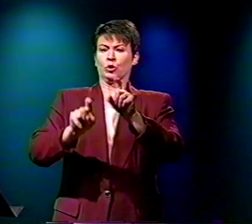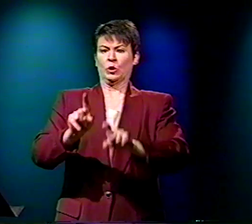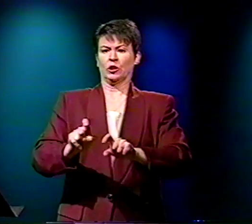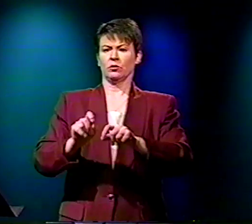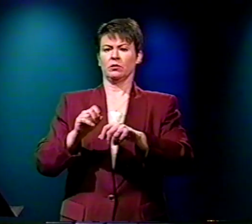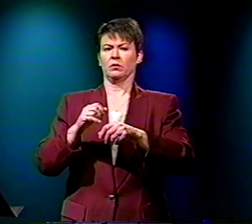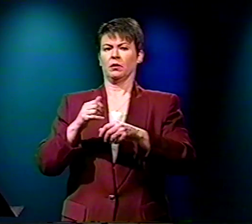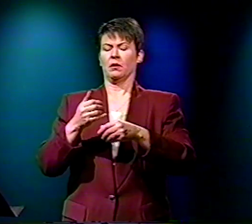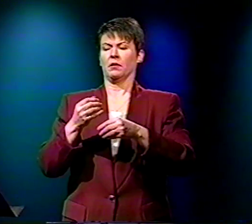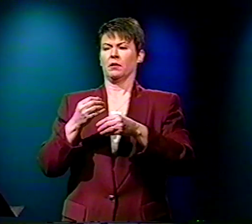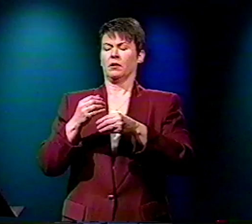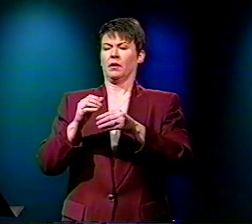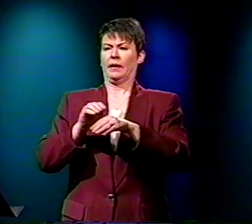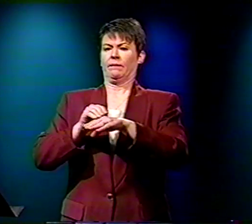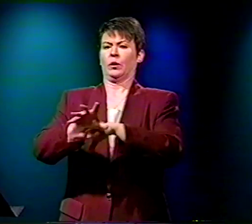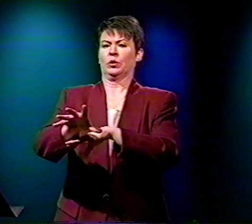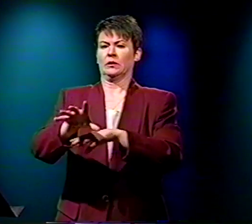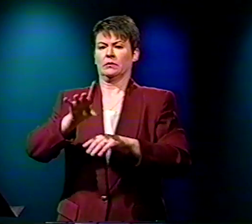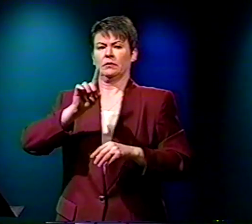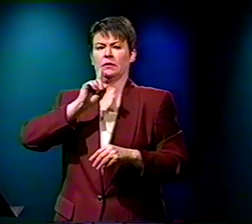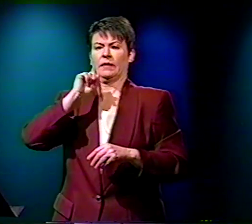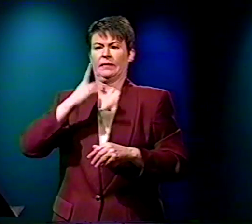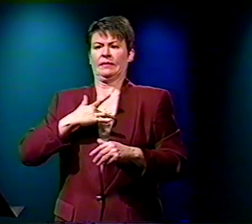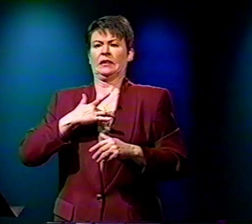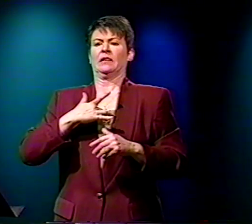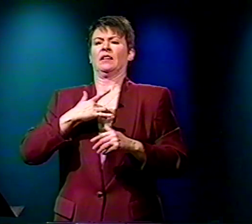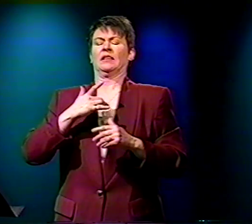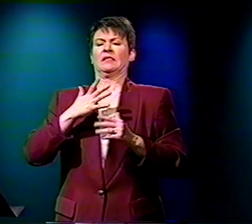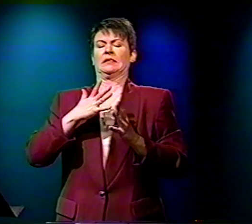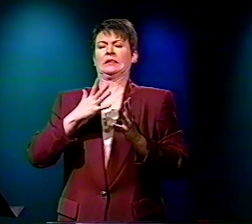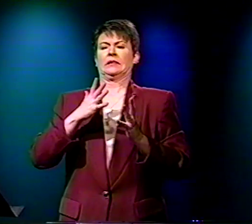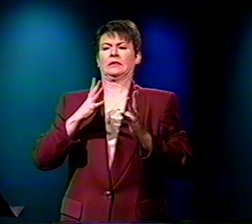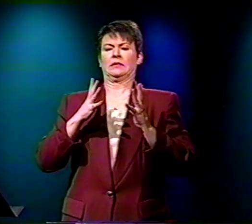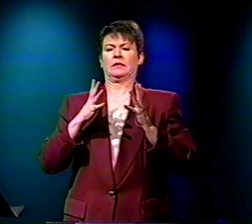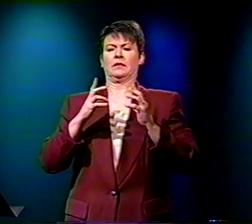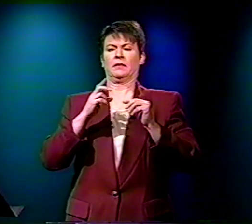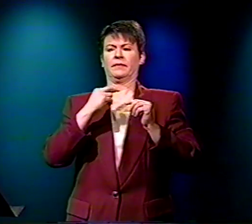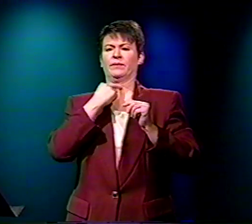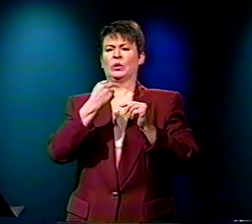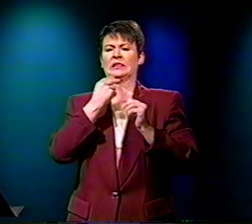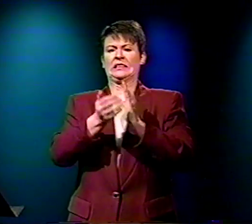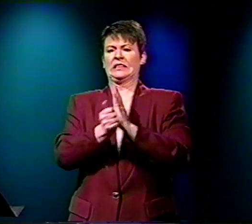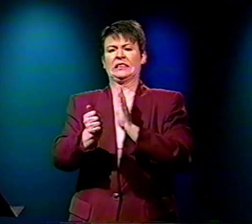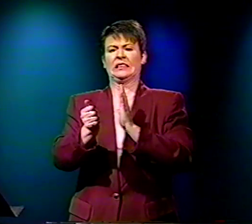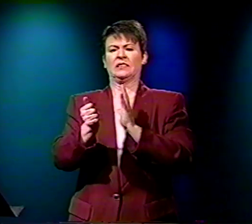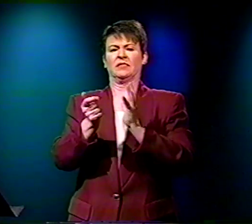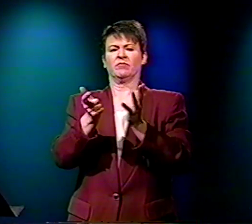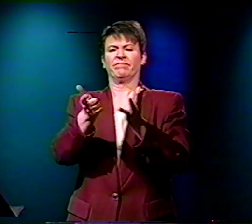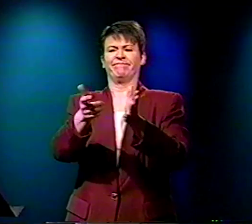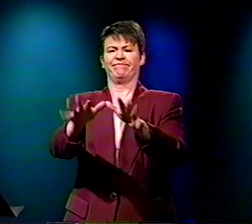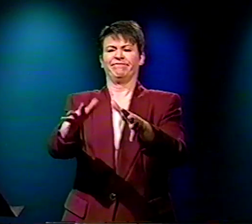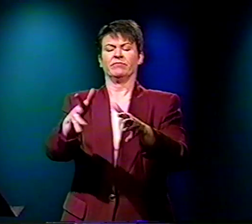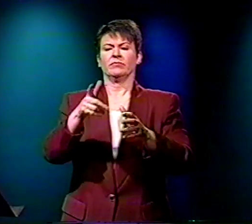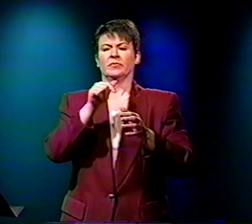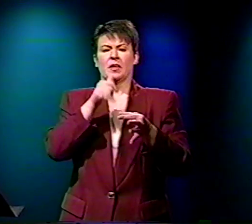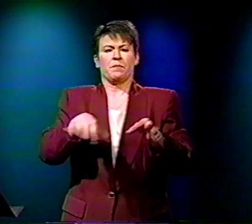proportionately speaking. So the kinds of questions that interpreters ask deaf people, particularly related to